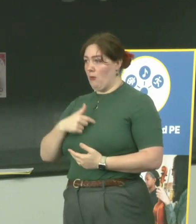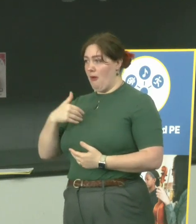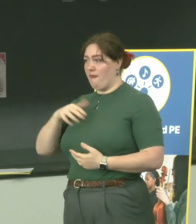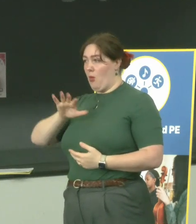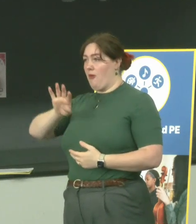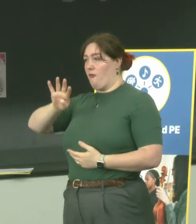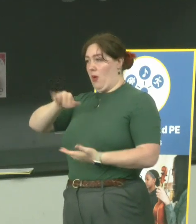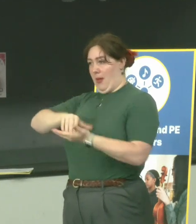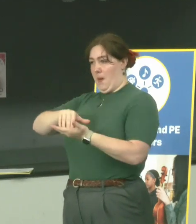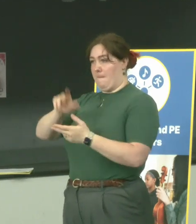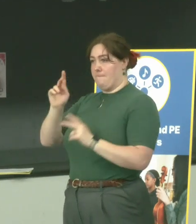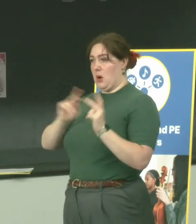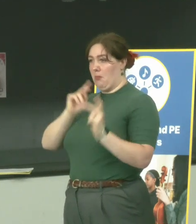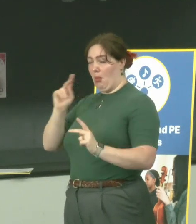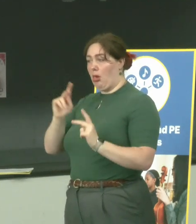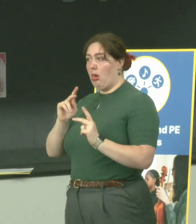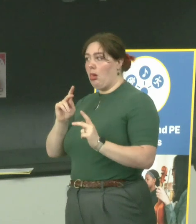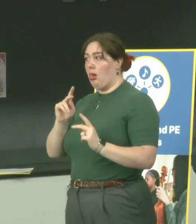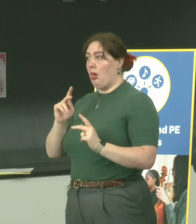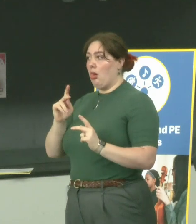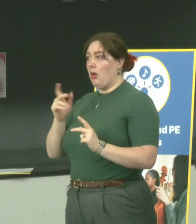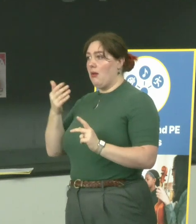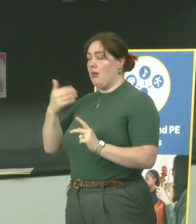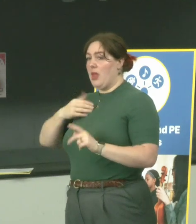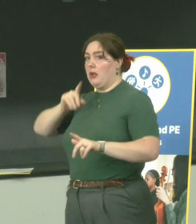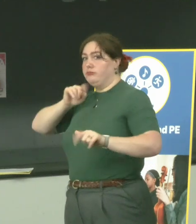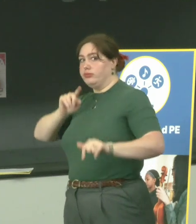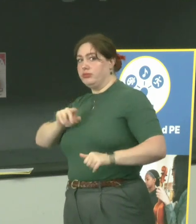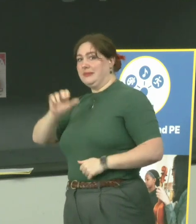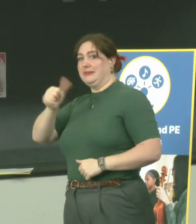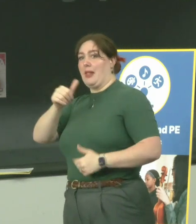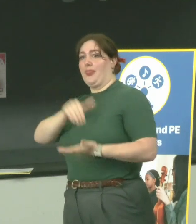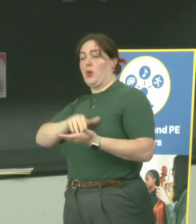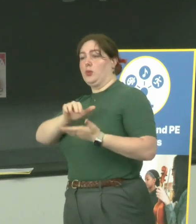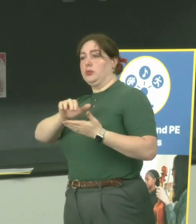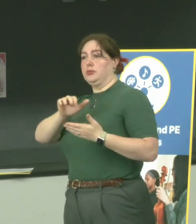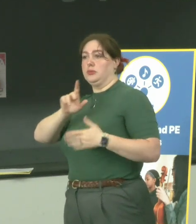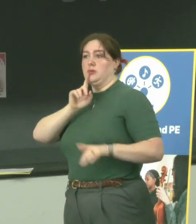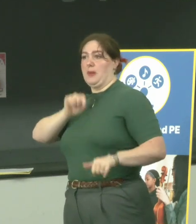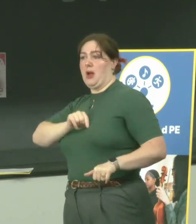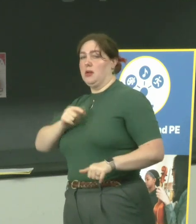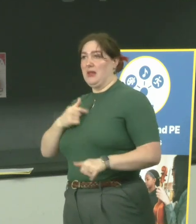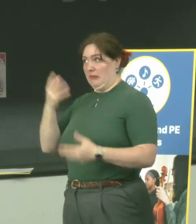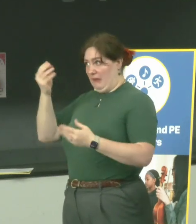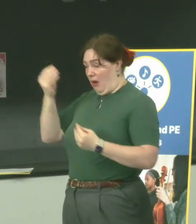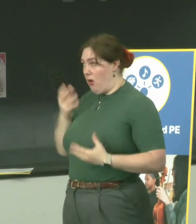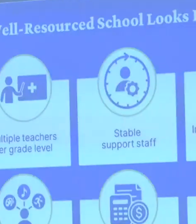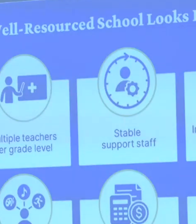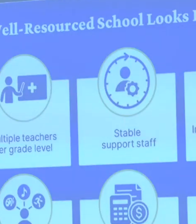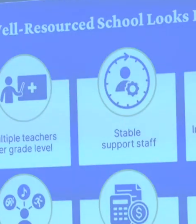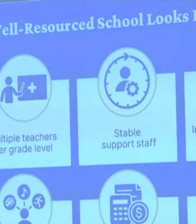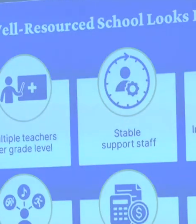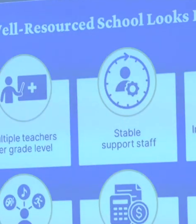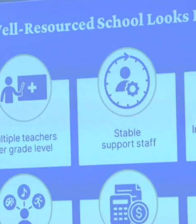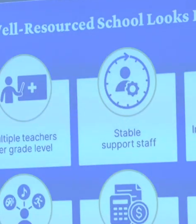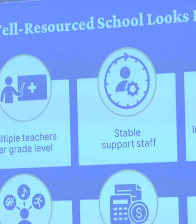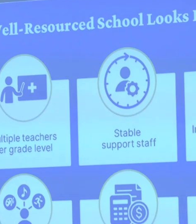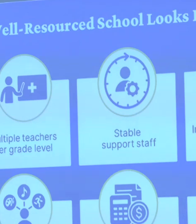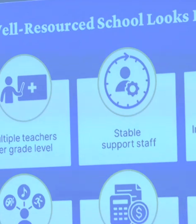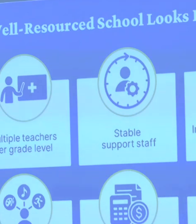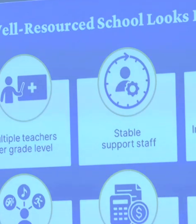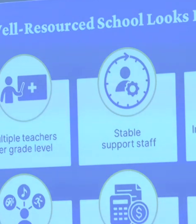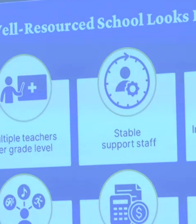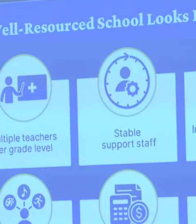people, as I mentioned, give us about 10,000 responses and told us what they'd like to see in a well-resourced school.